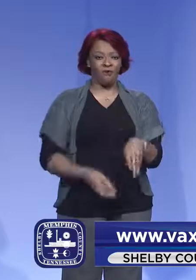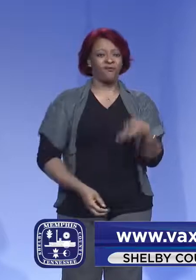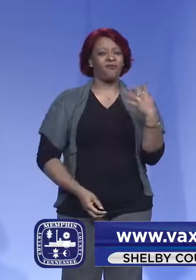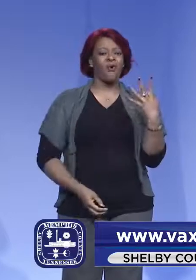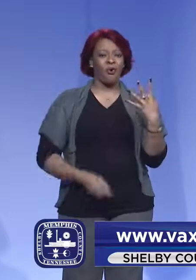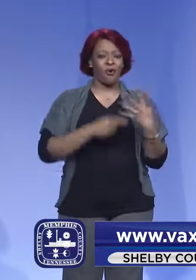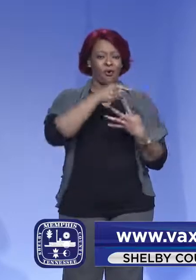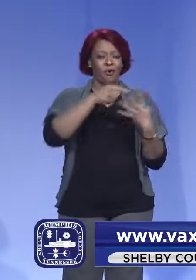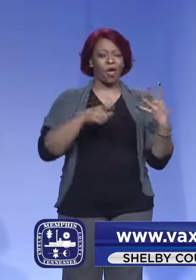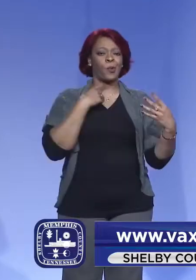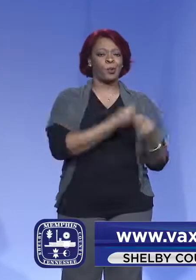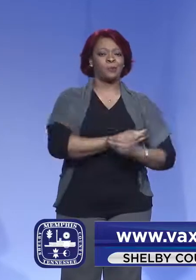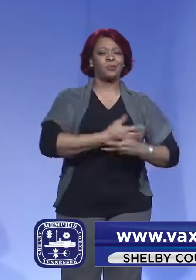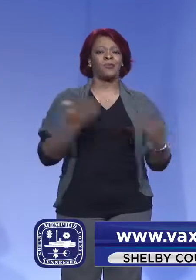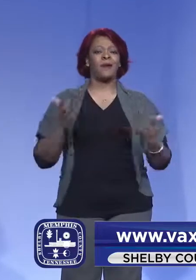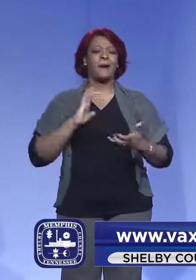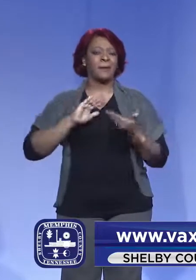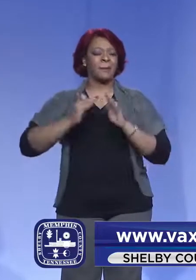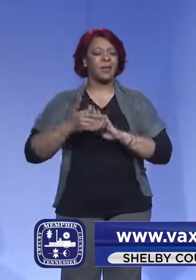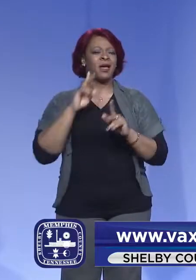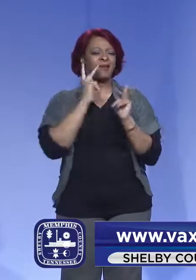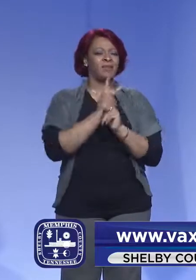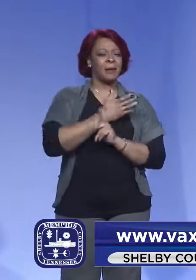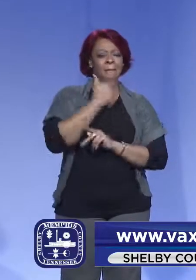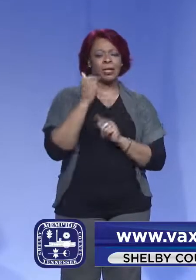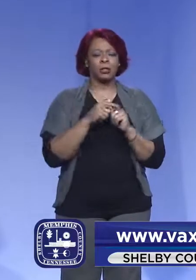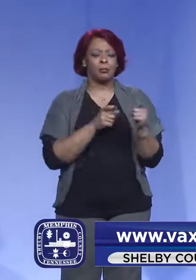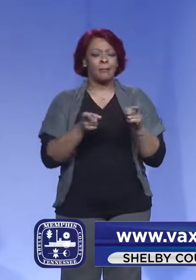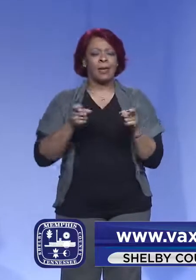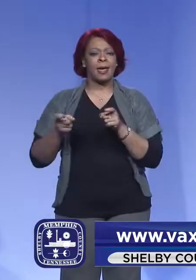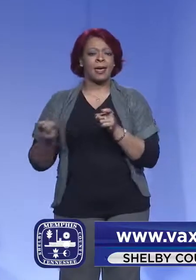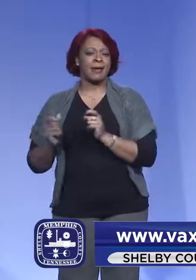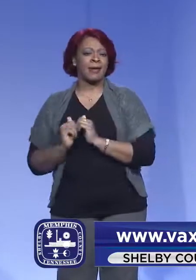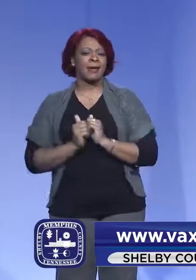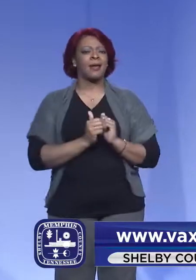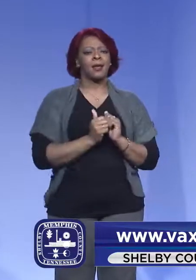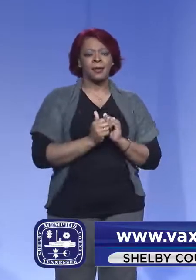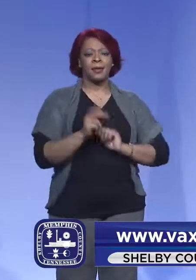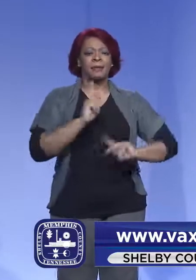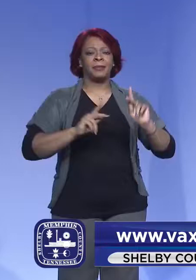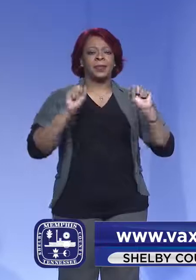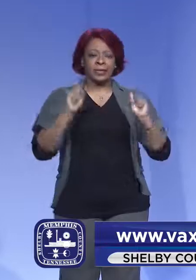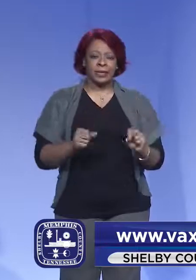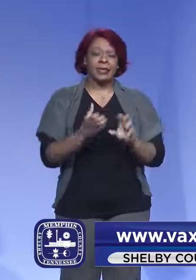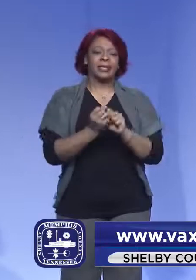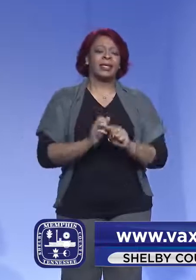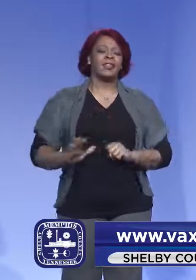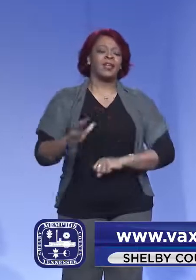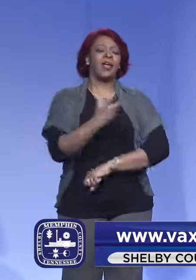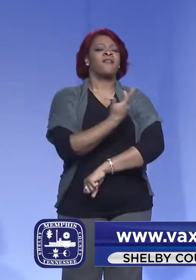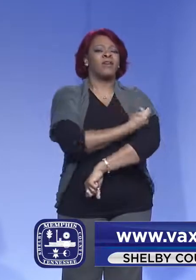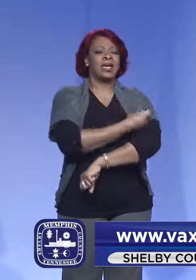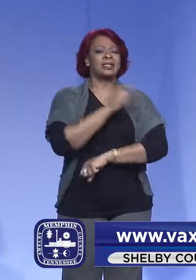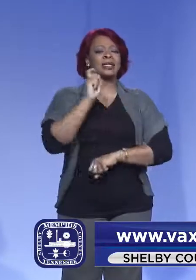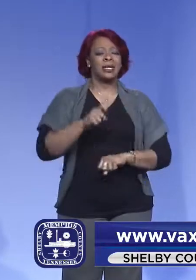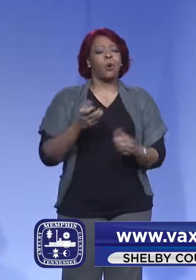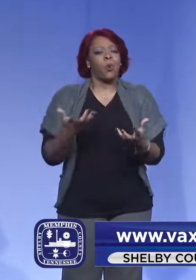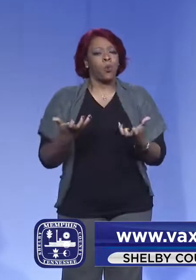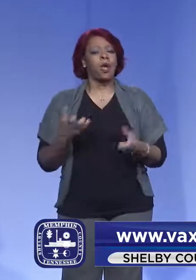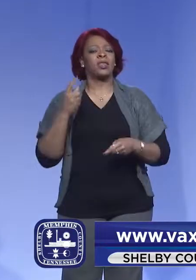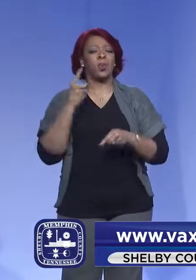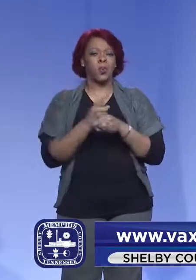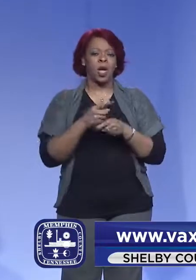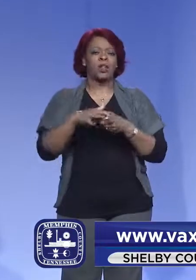our community, and we have to figure out how best to manage that so that people can get the vaccine they need or want in the